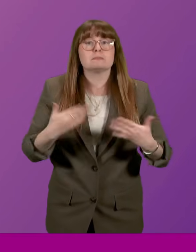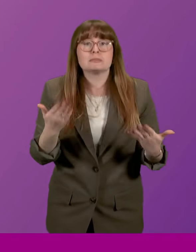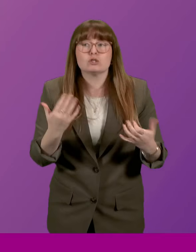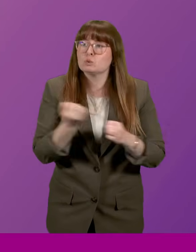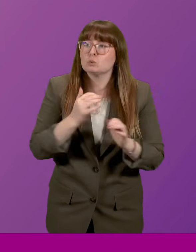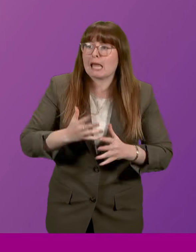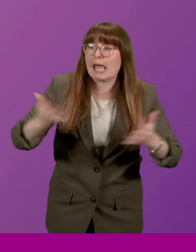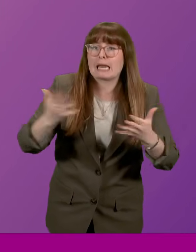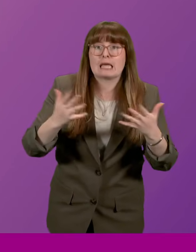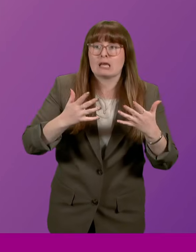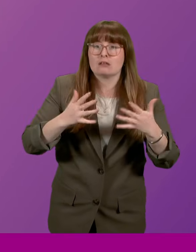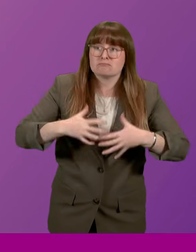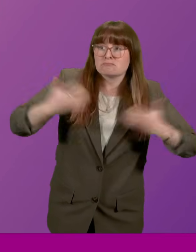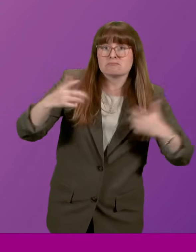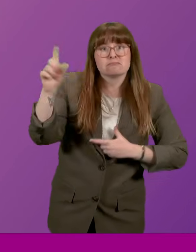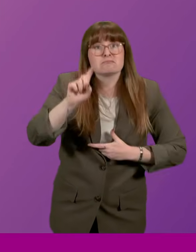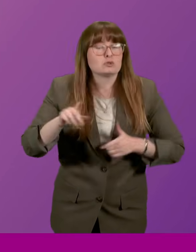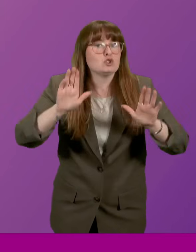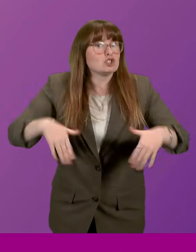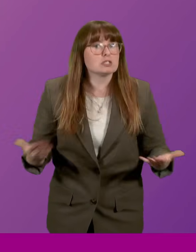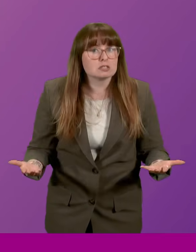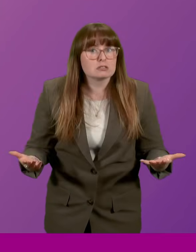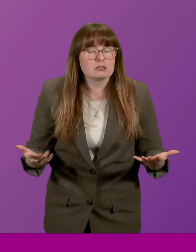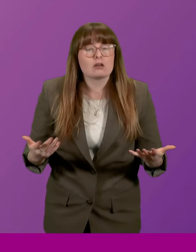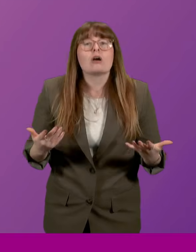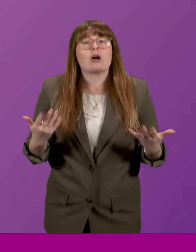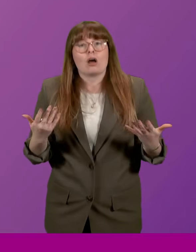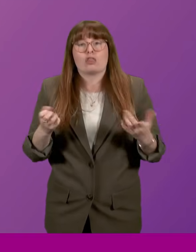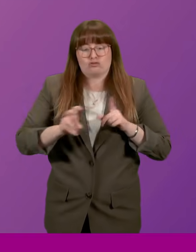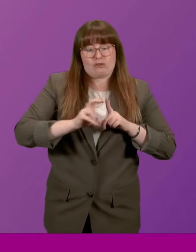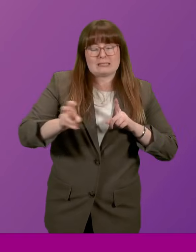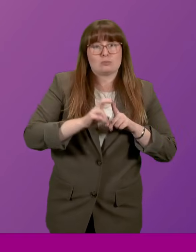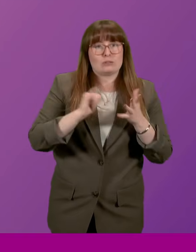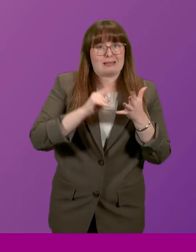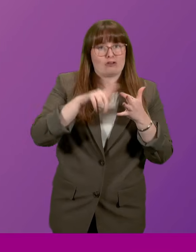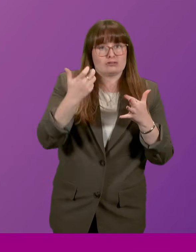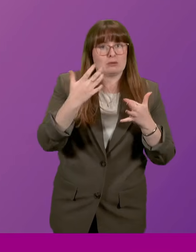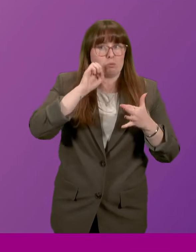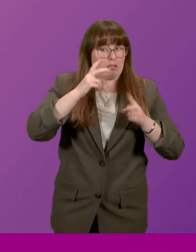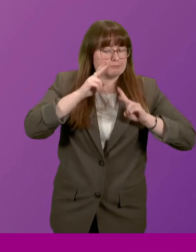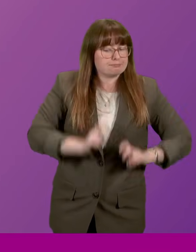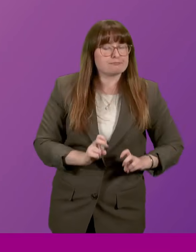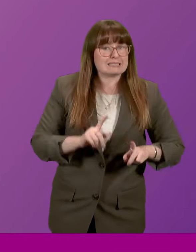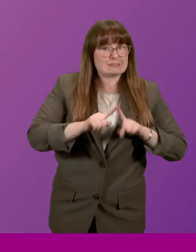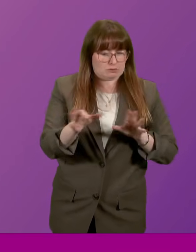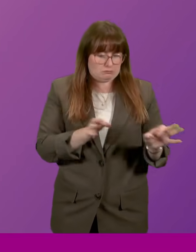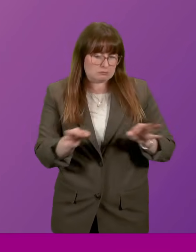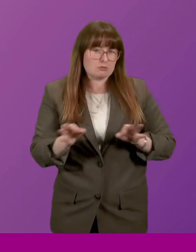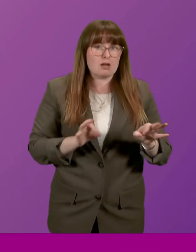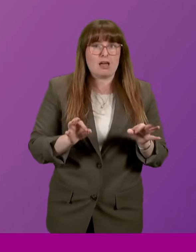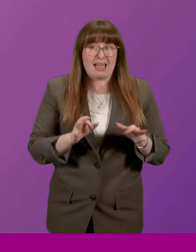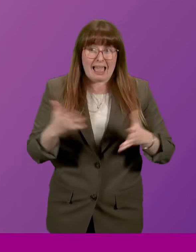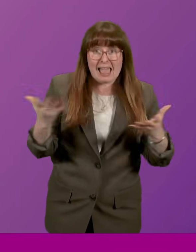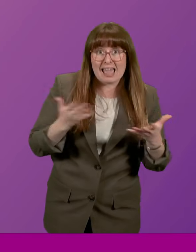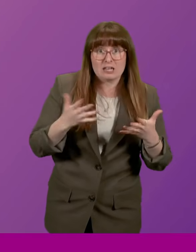perpetuating these attacks. There are obviously measures that the Transport Secretary is exploring around whether there are